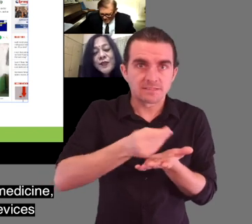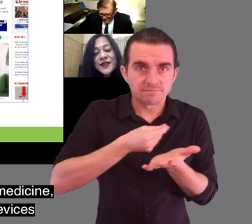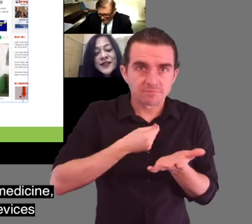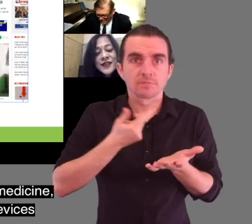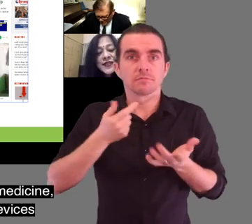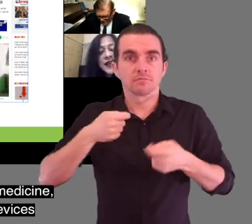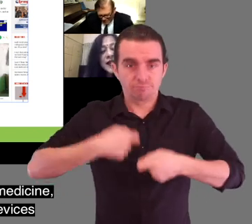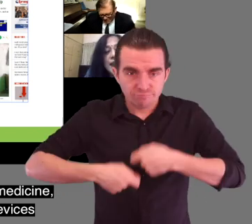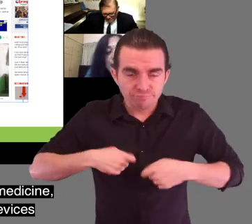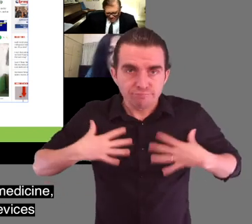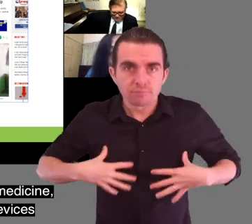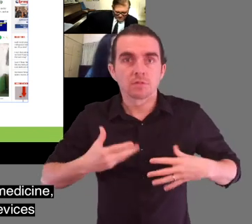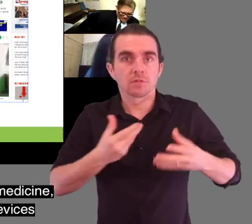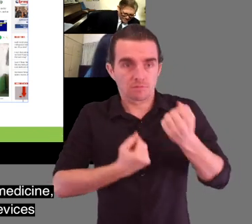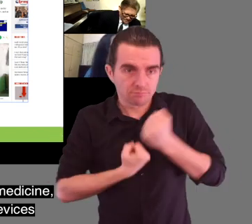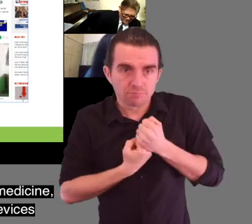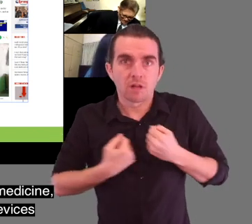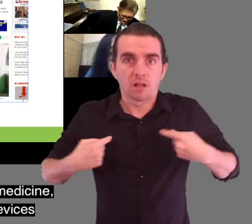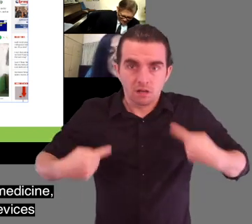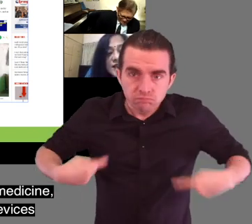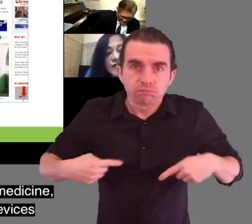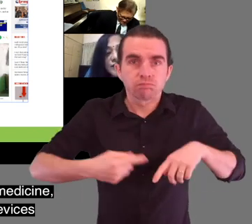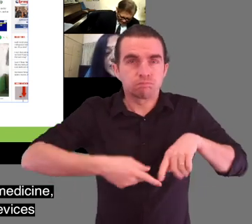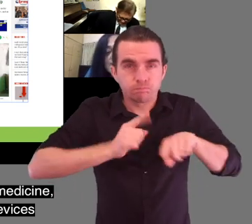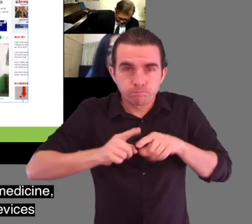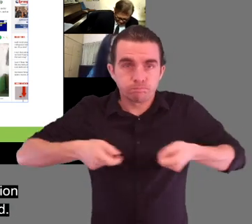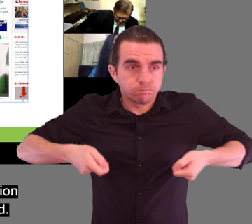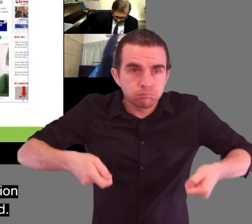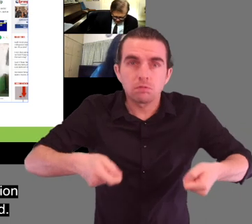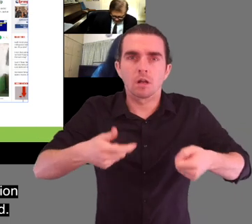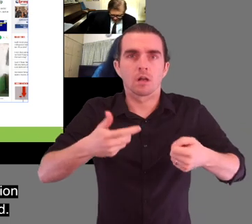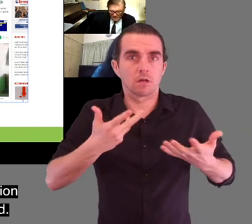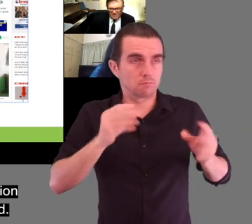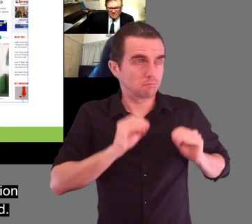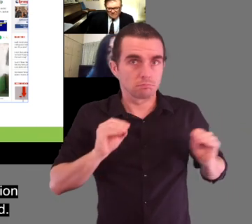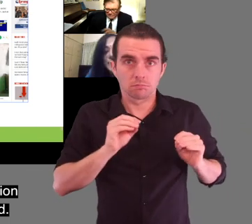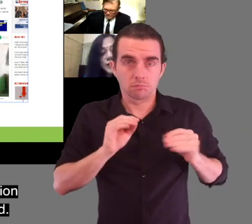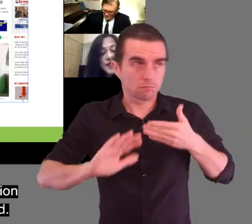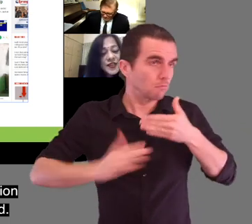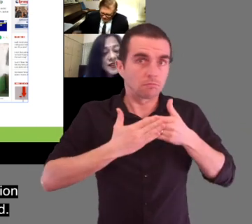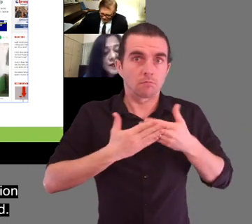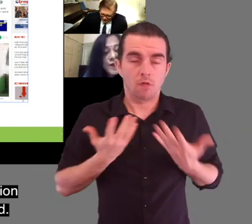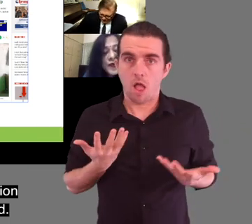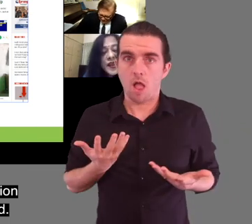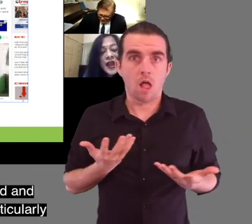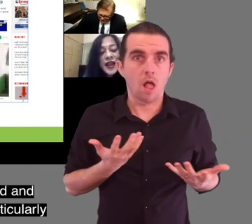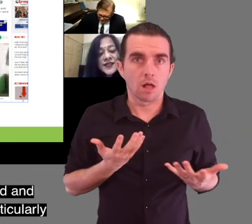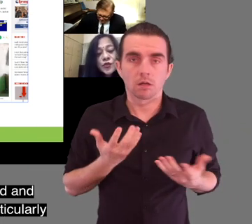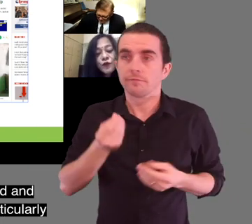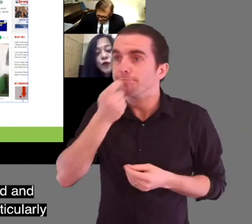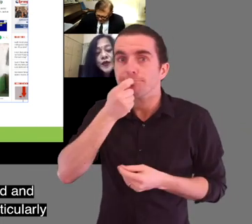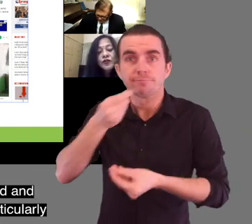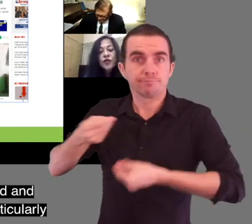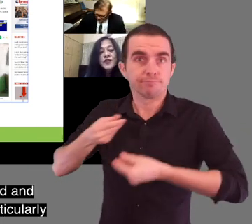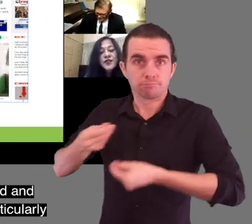like medicines, diapers, assistive devices, and special nutrition that was needed. Access